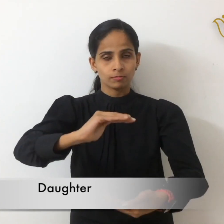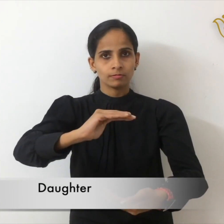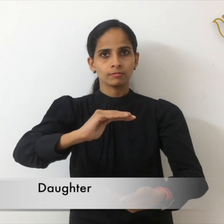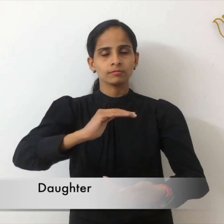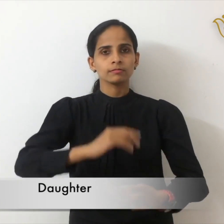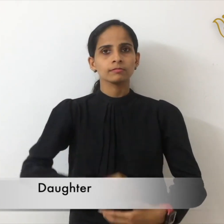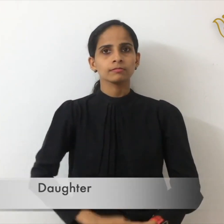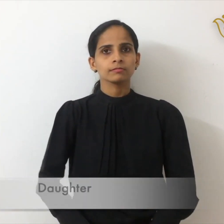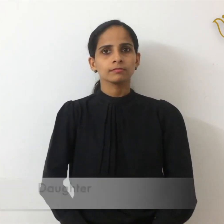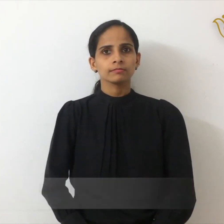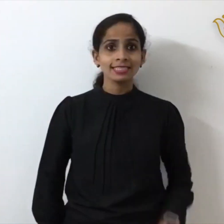Daughter.